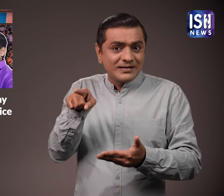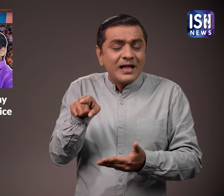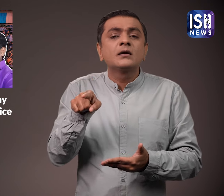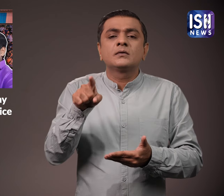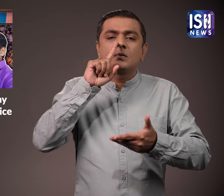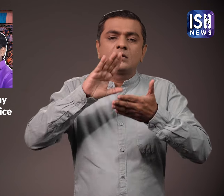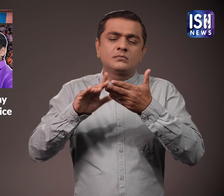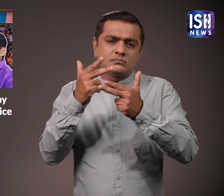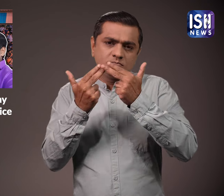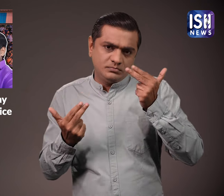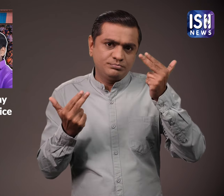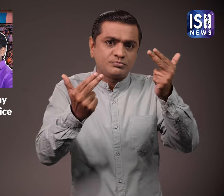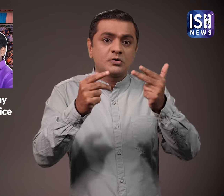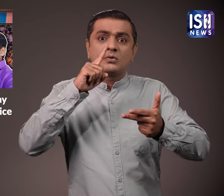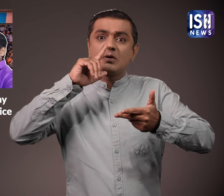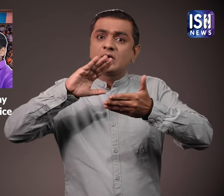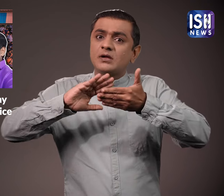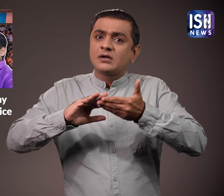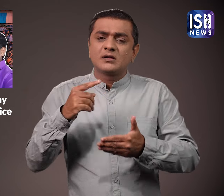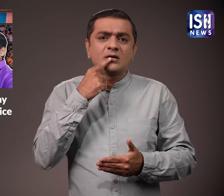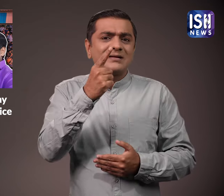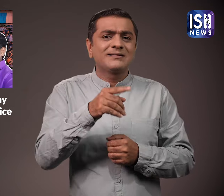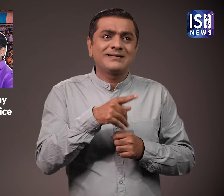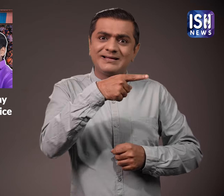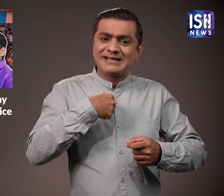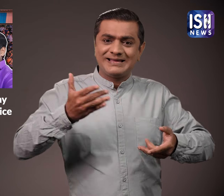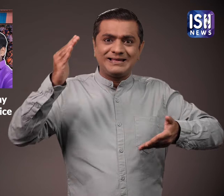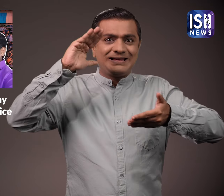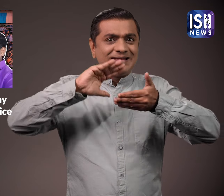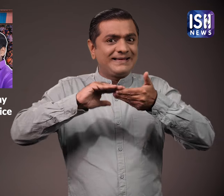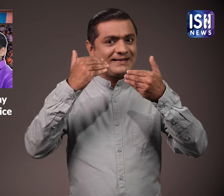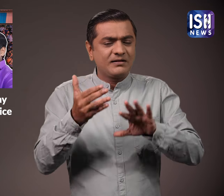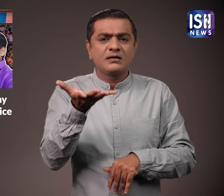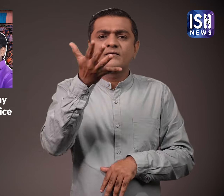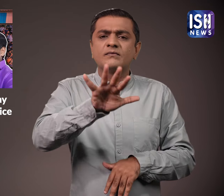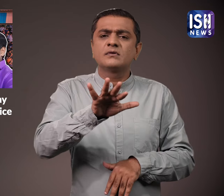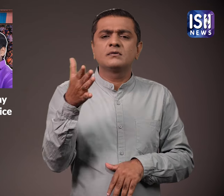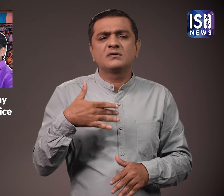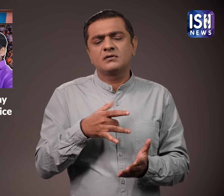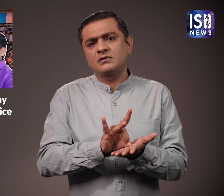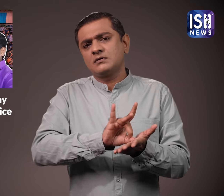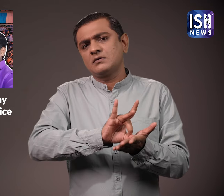His wife narrated her version of the story and said that she left him five days after their wedding.